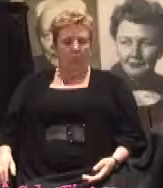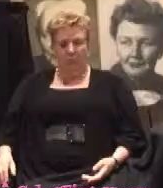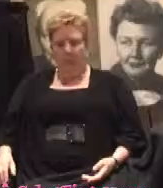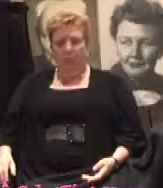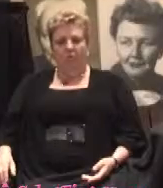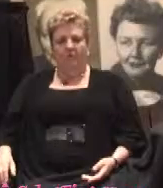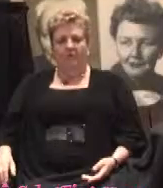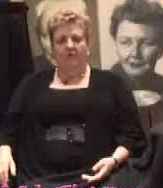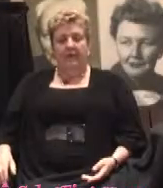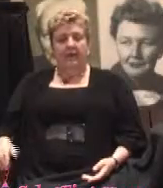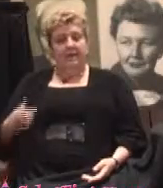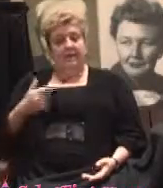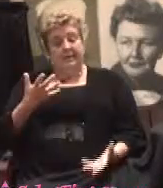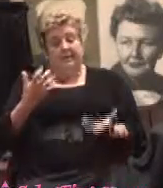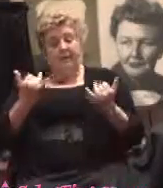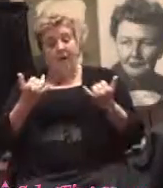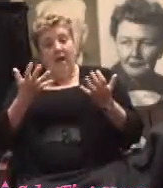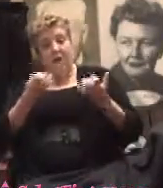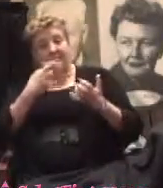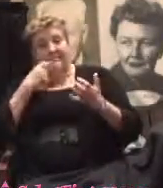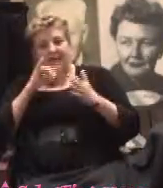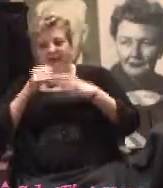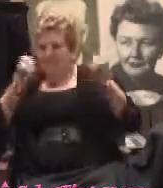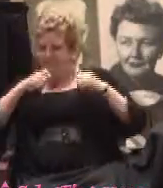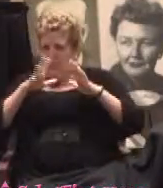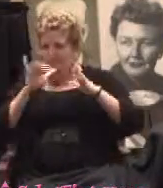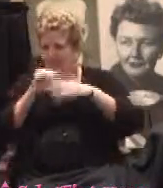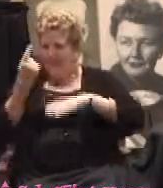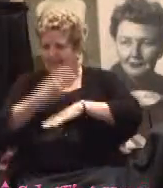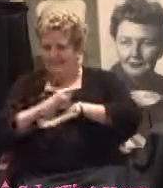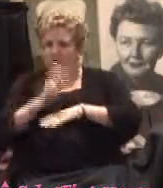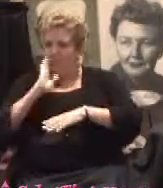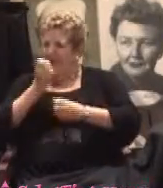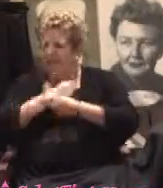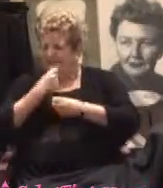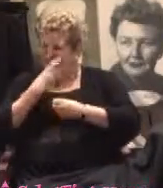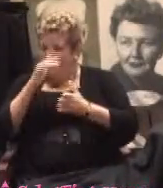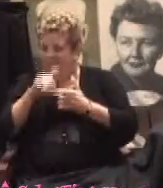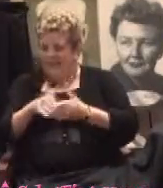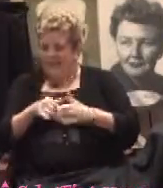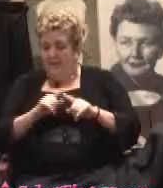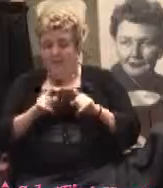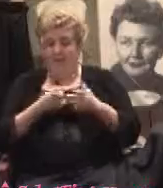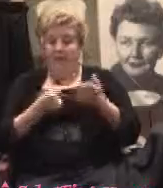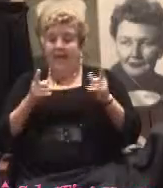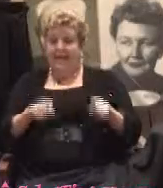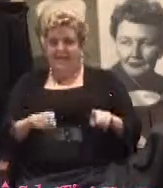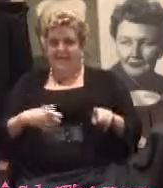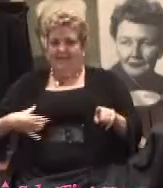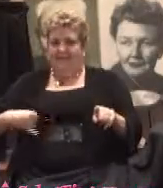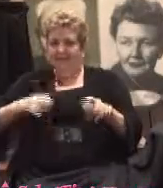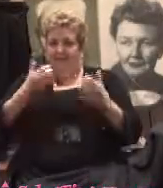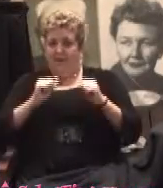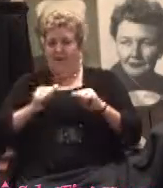I'd love to tell you that I surrendered on the spot. I'd love to tell you, but what happened was, and this isn't, I'm not trying to be funny, I ran out of